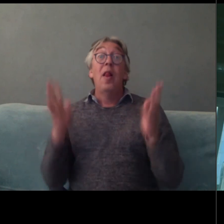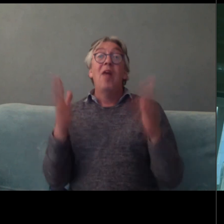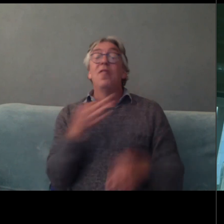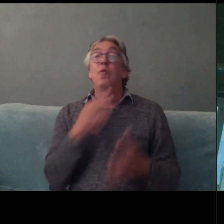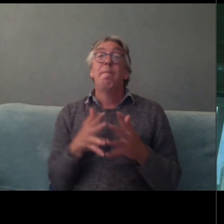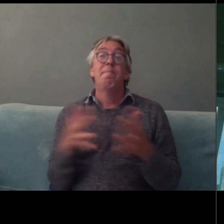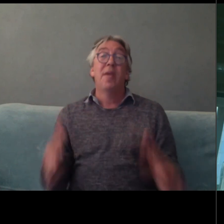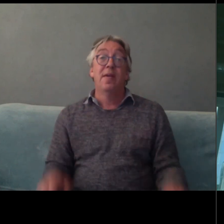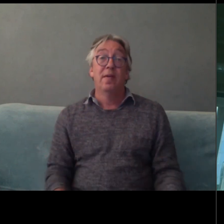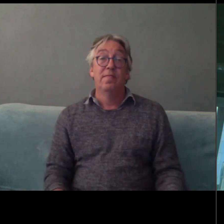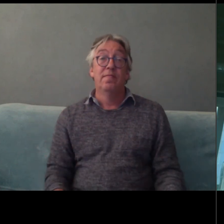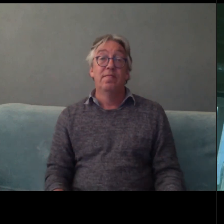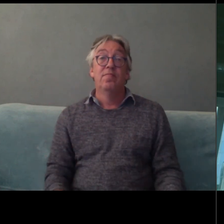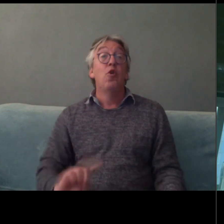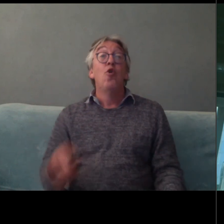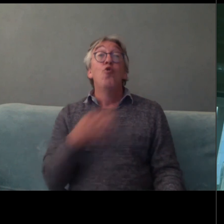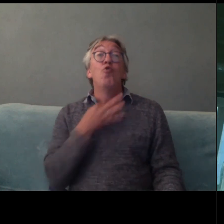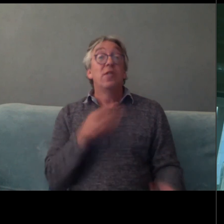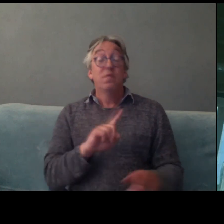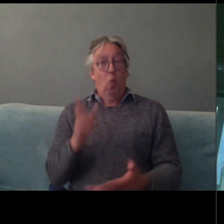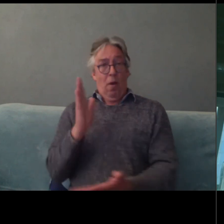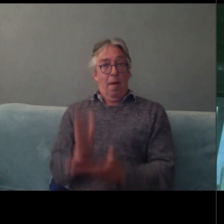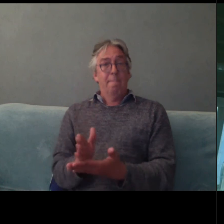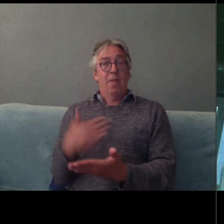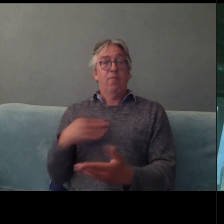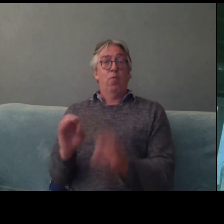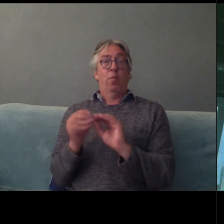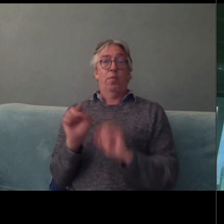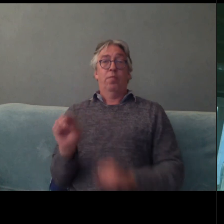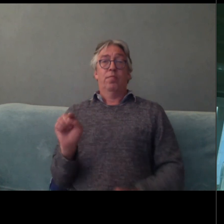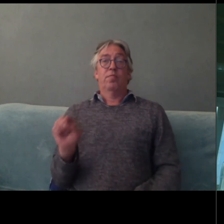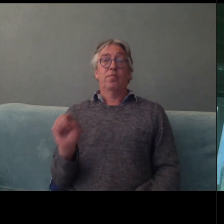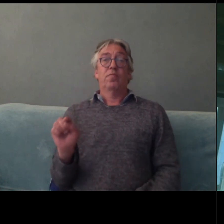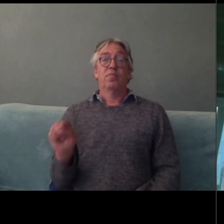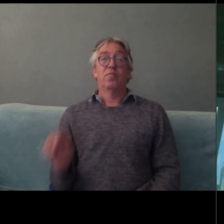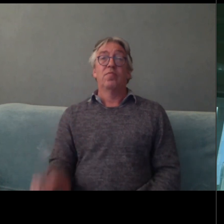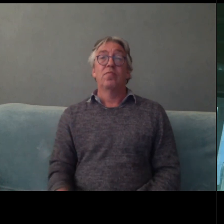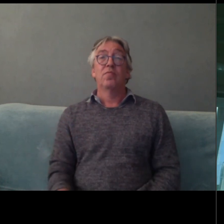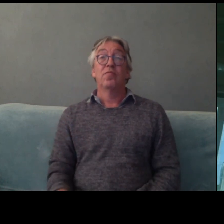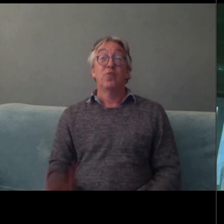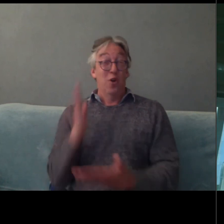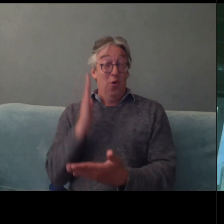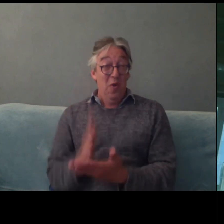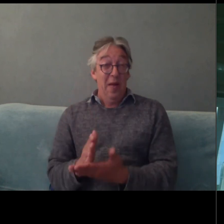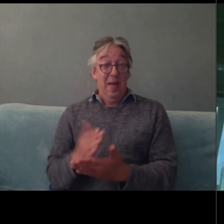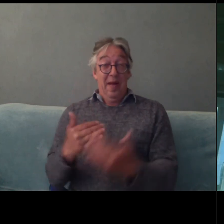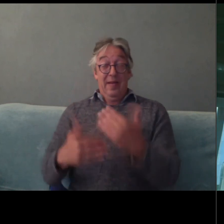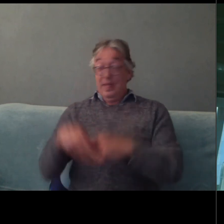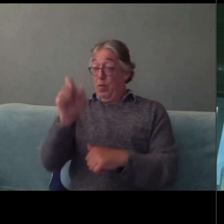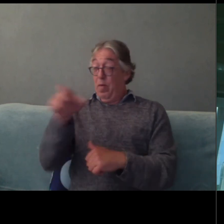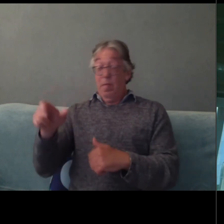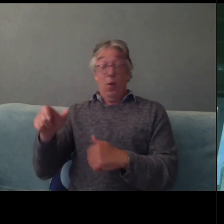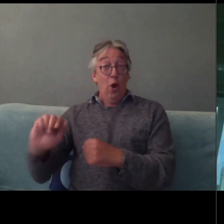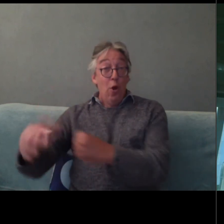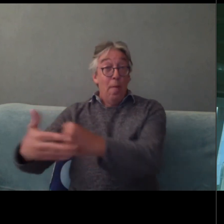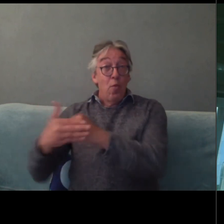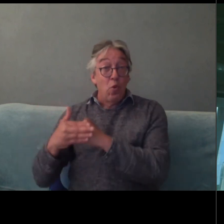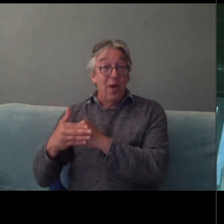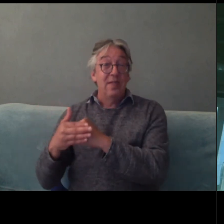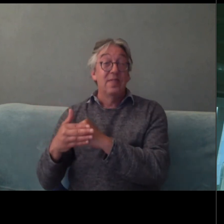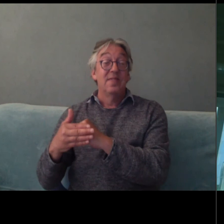Frequently thinking that the protection is to close people in a segregation setting. In reality, the